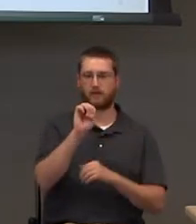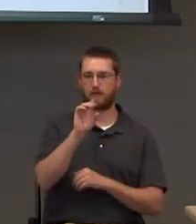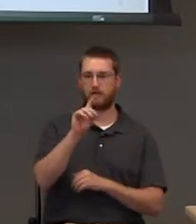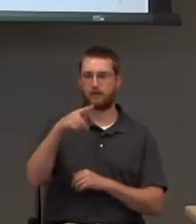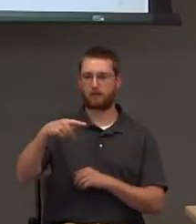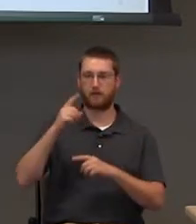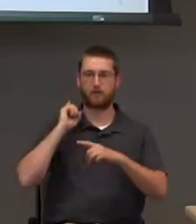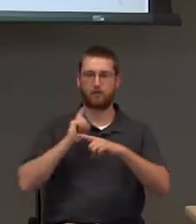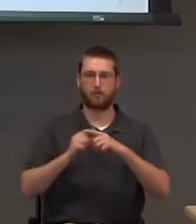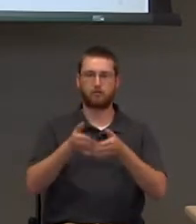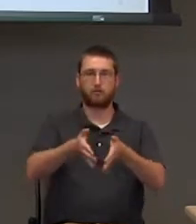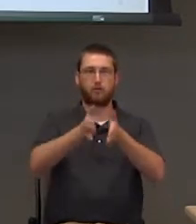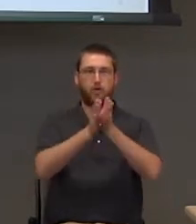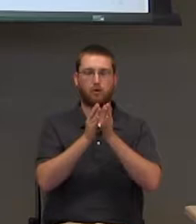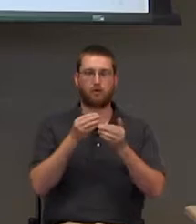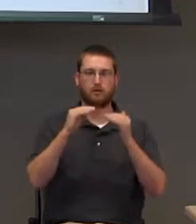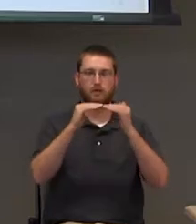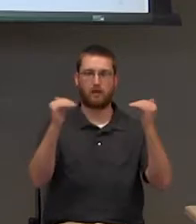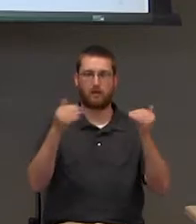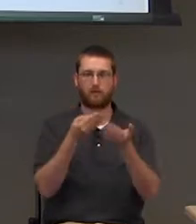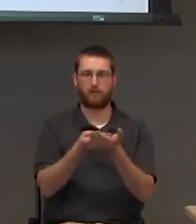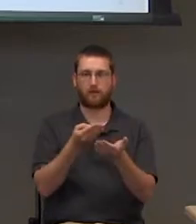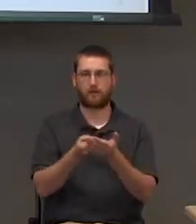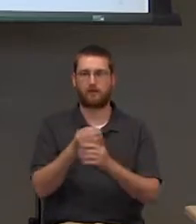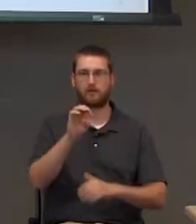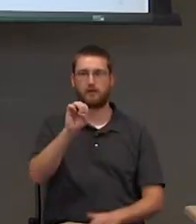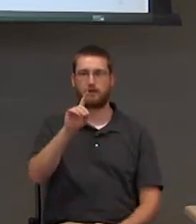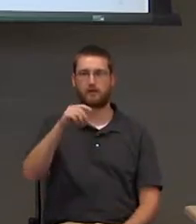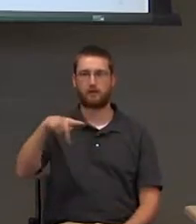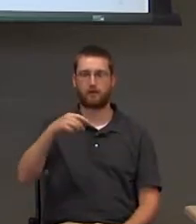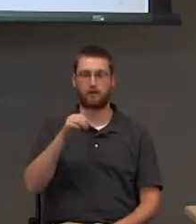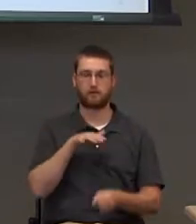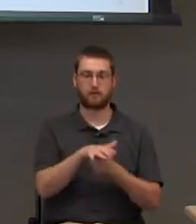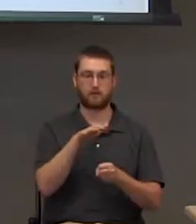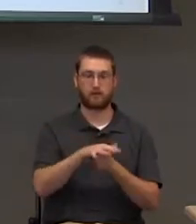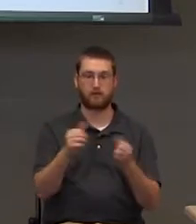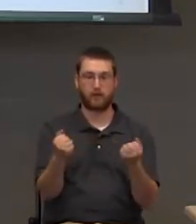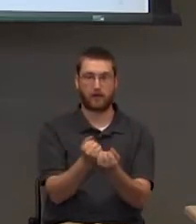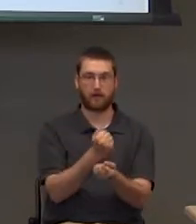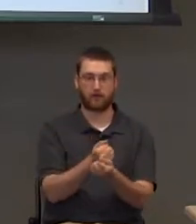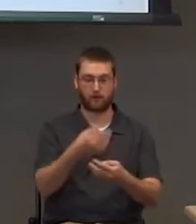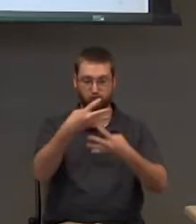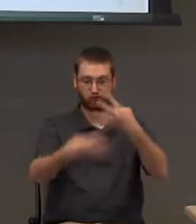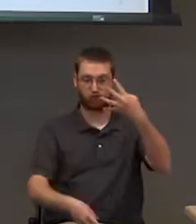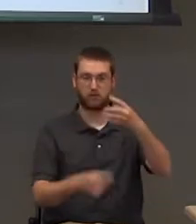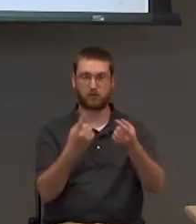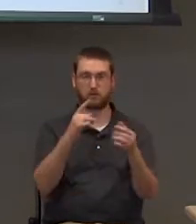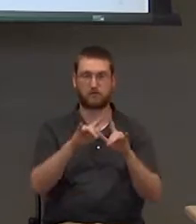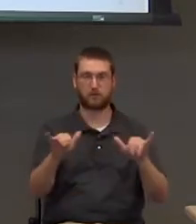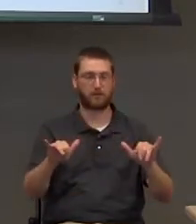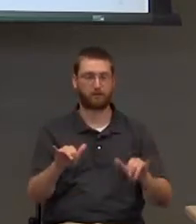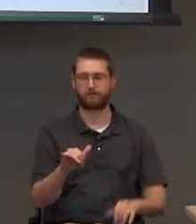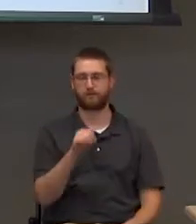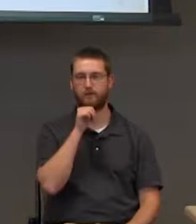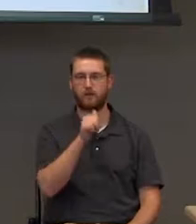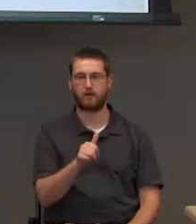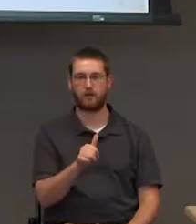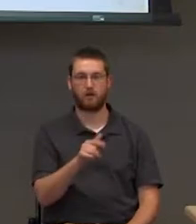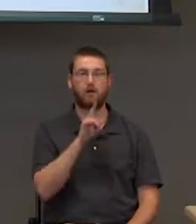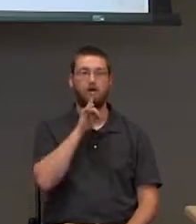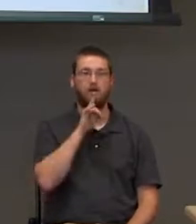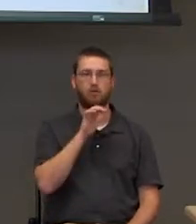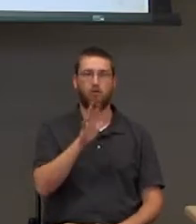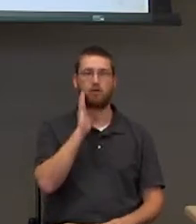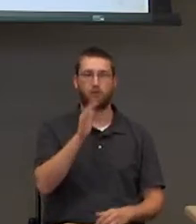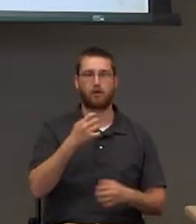I look at even the requested funding level for the EDP, it is not sufficient to do everything all at once. And then the reality is it'll probably be very, very challenging to try